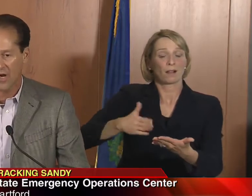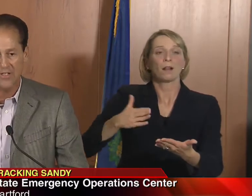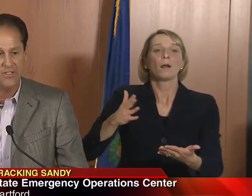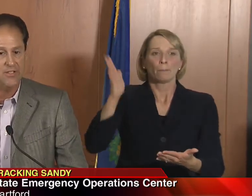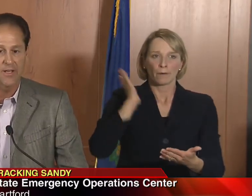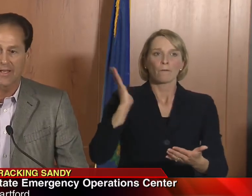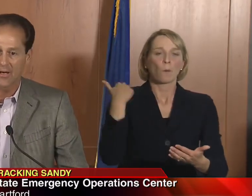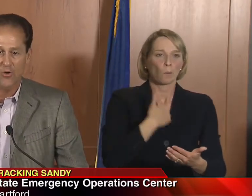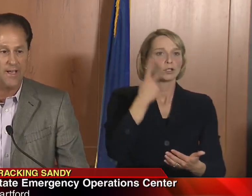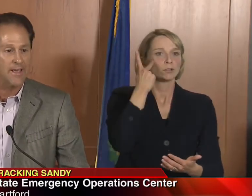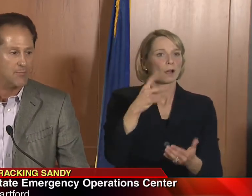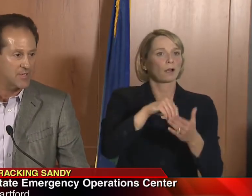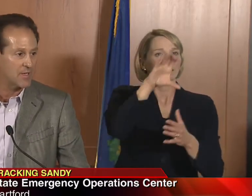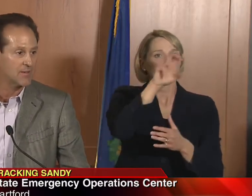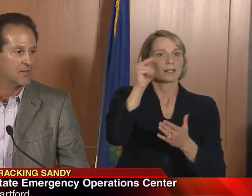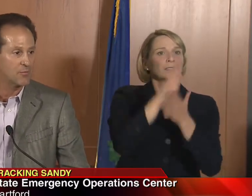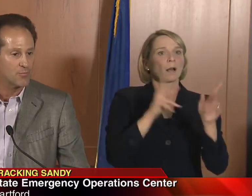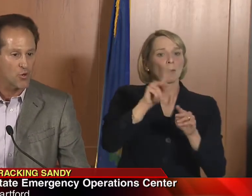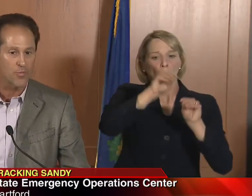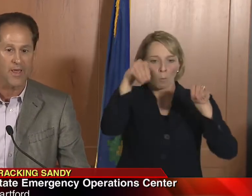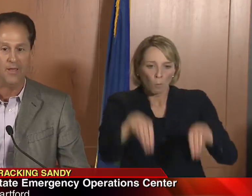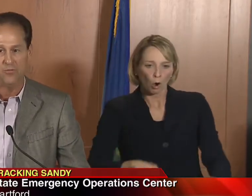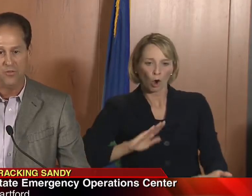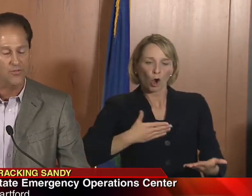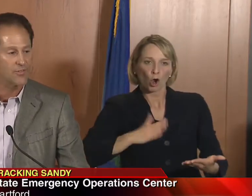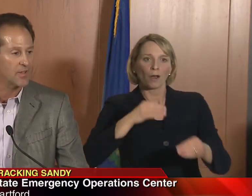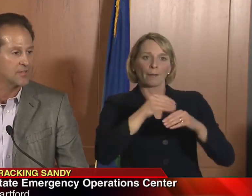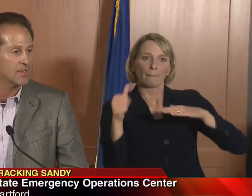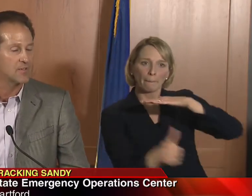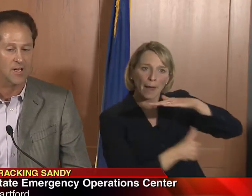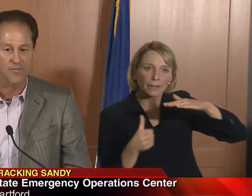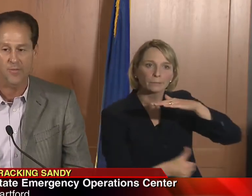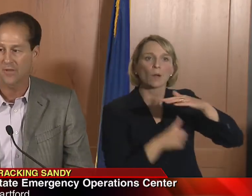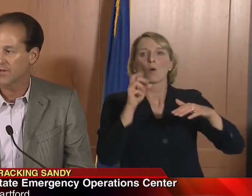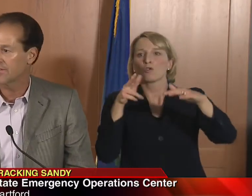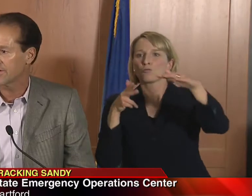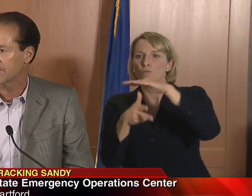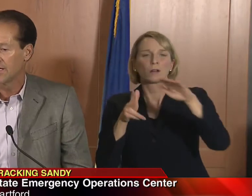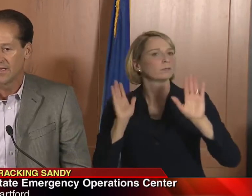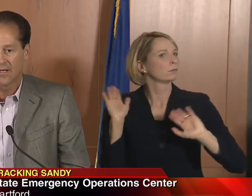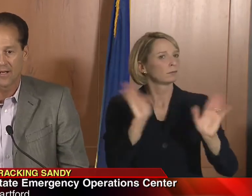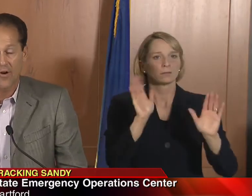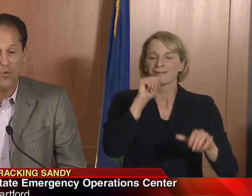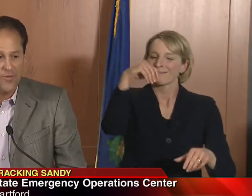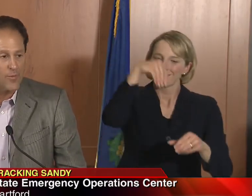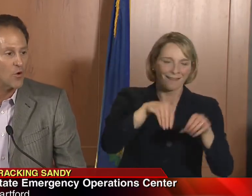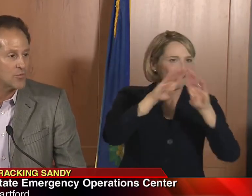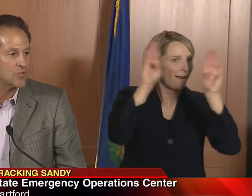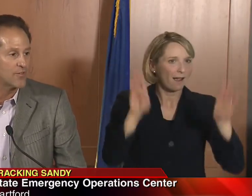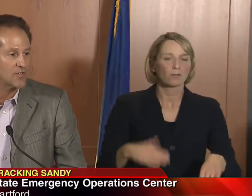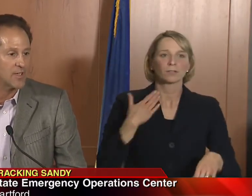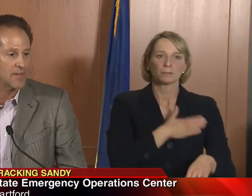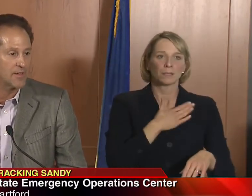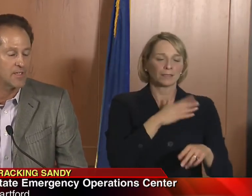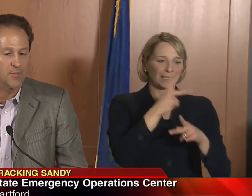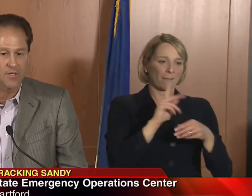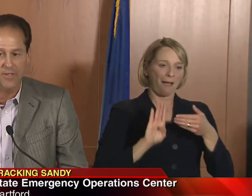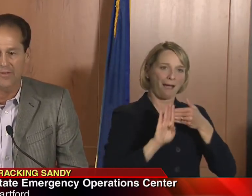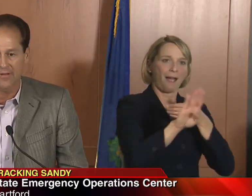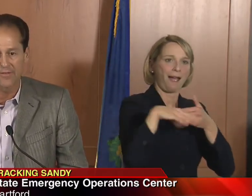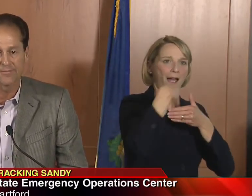or garages, and of course that can't be done. You know, propane grills and things of that nature have to be very, very far away from the homes or as far as they